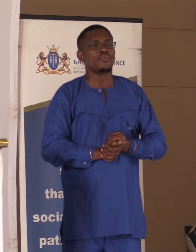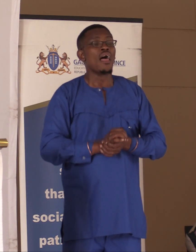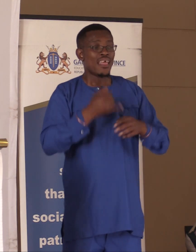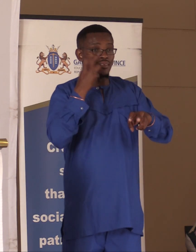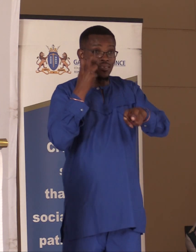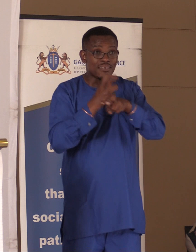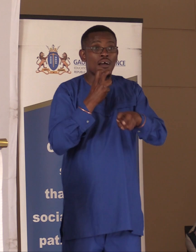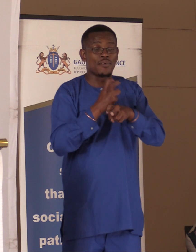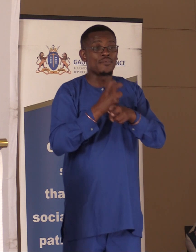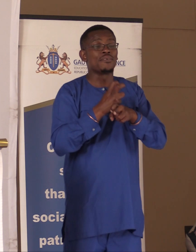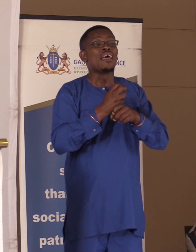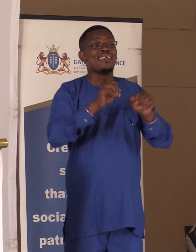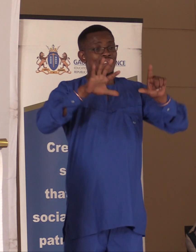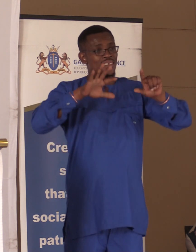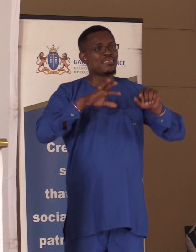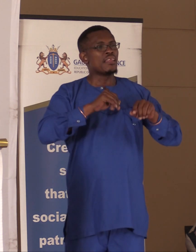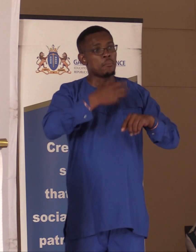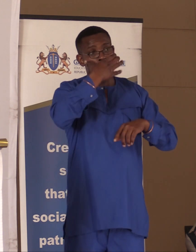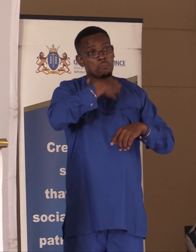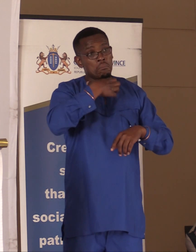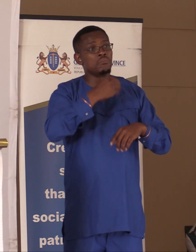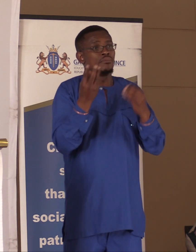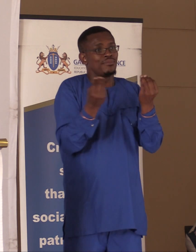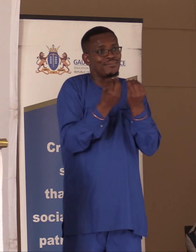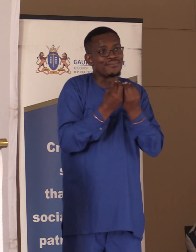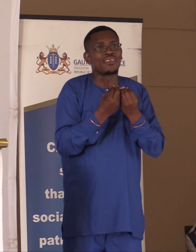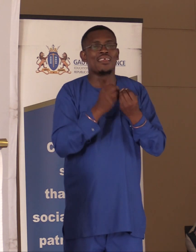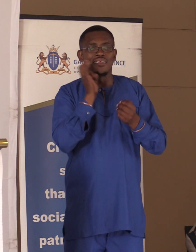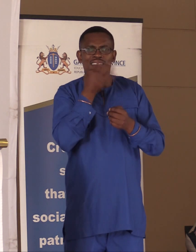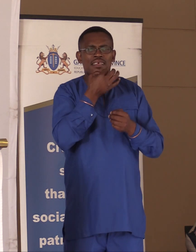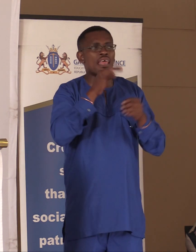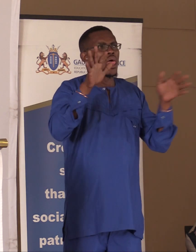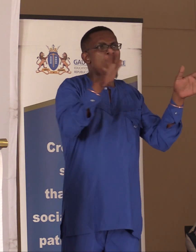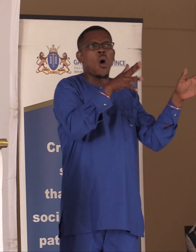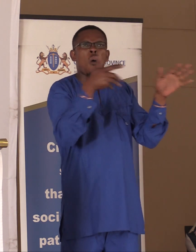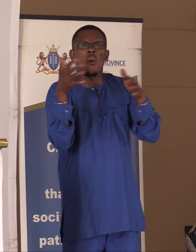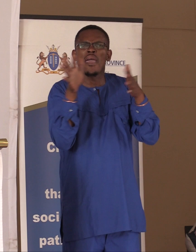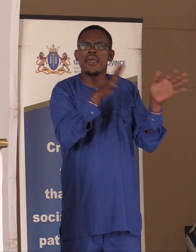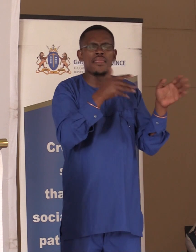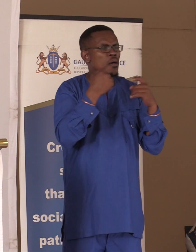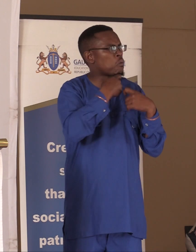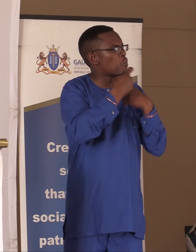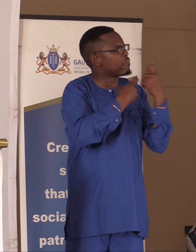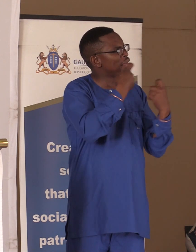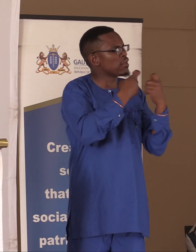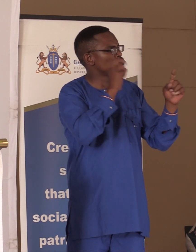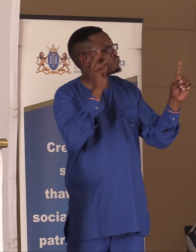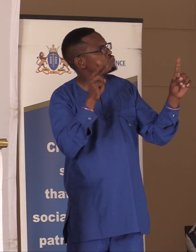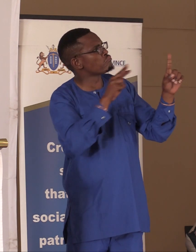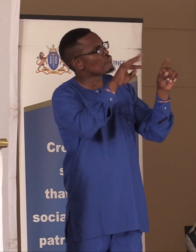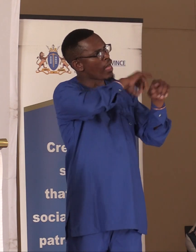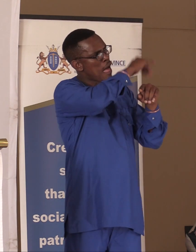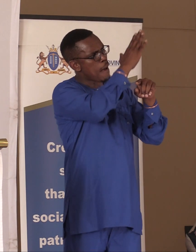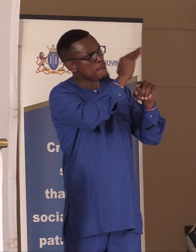tough. Now, the second thing that kills people, I saw someone saying the weather. Because when you see Mount